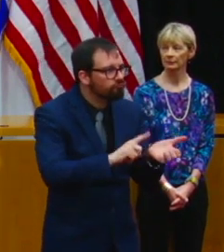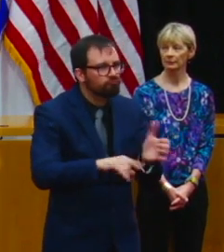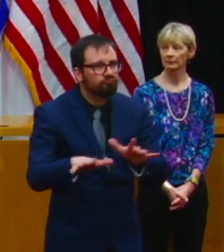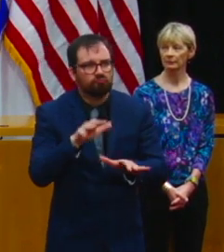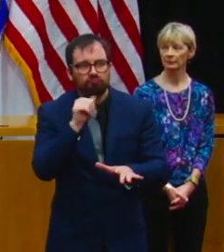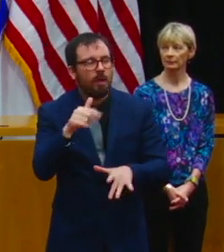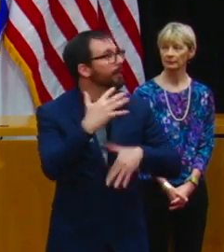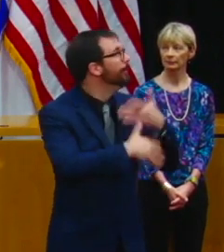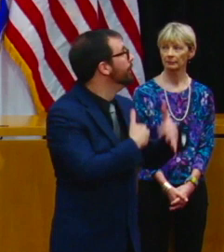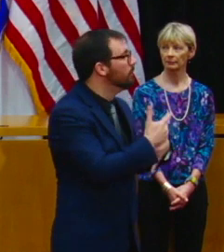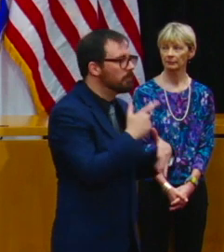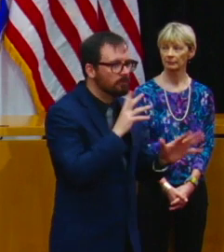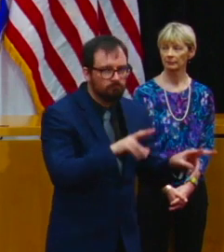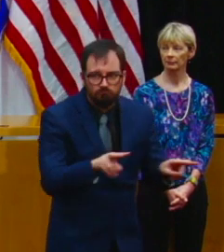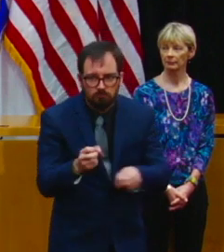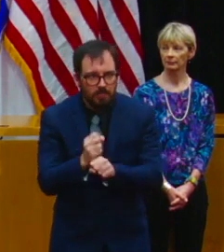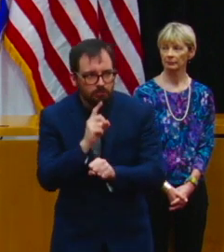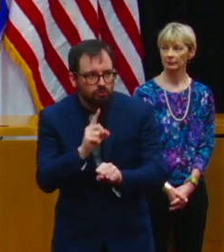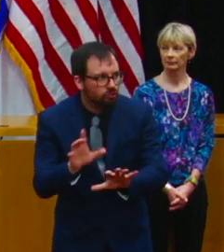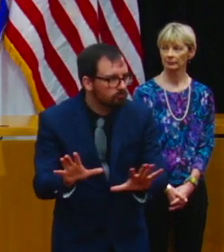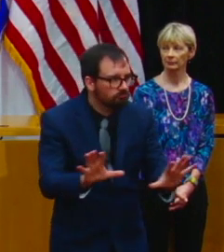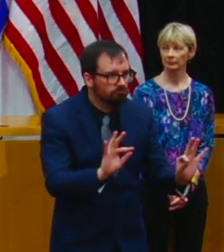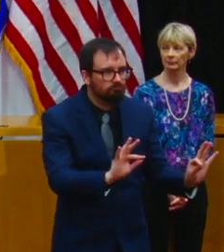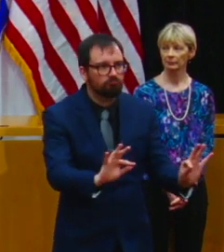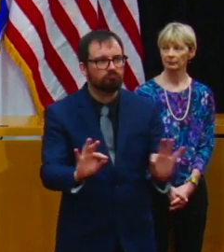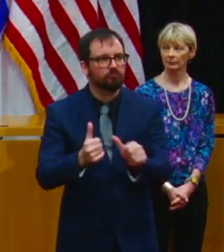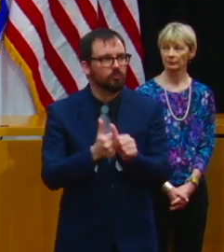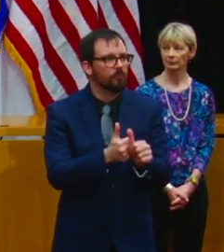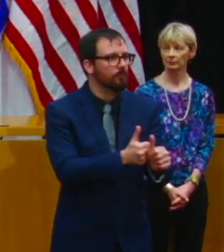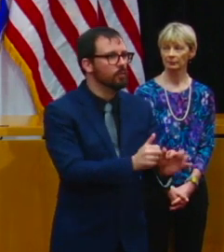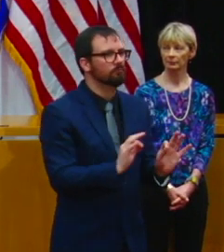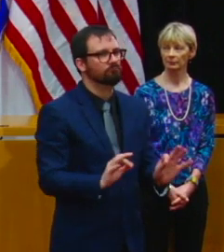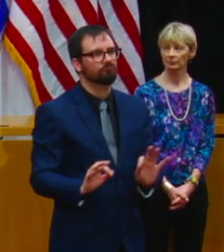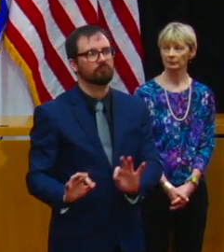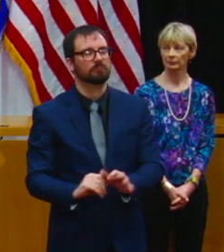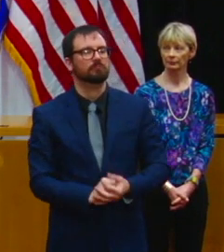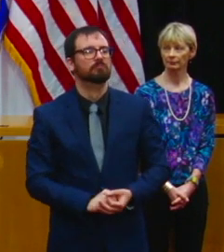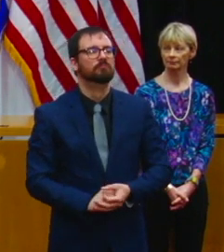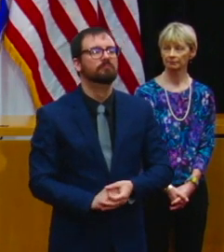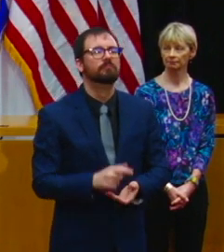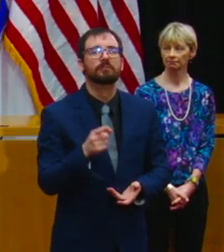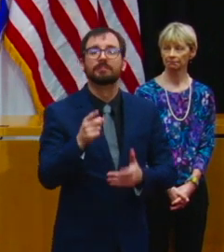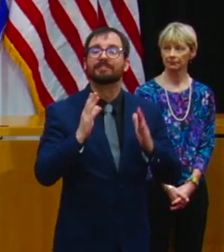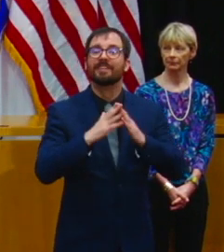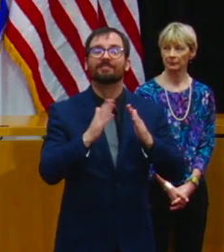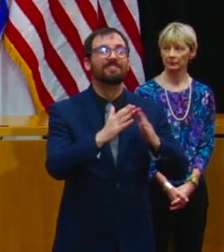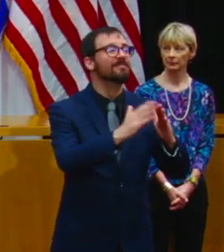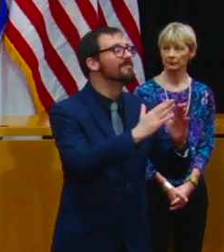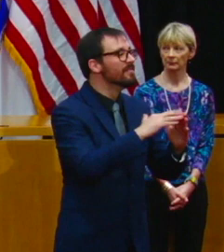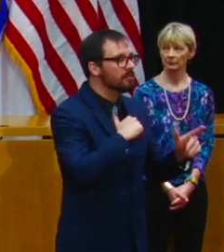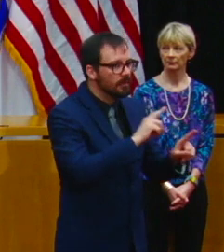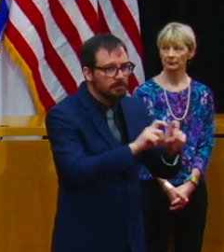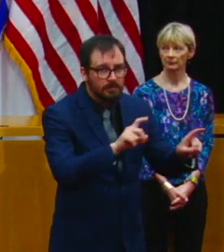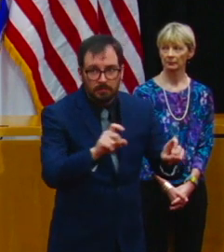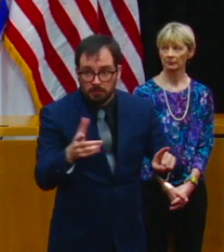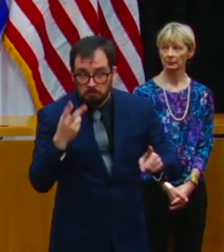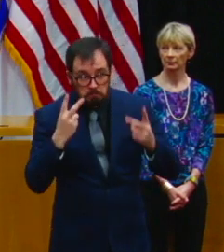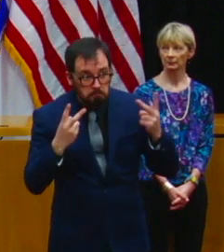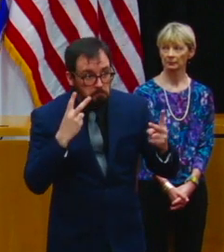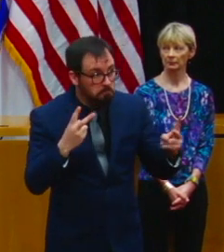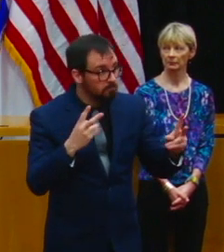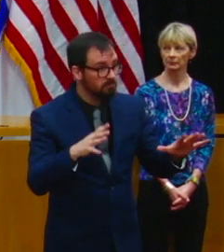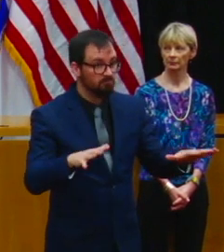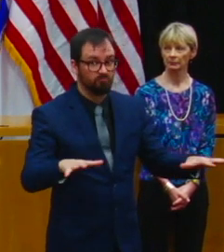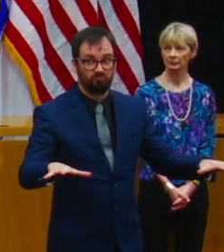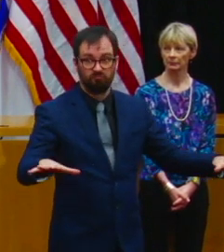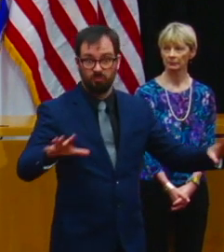managers about what they're seeing in their communities. And the message from almost everybody is it's really quiet out there.